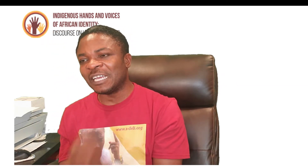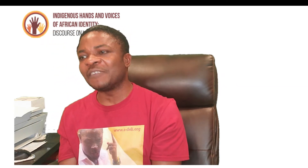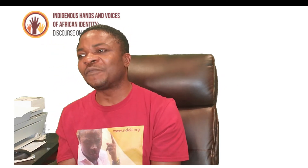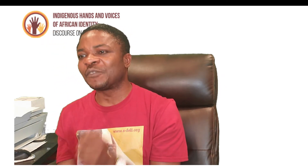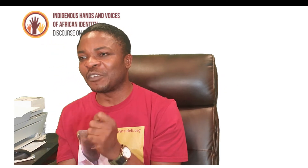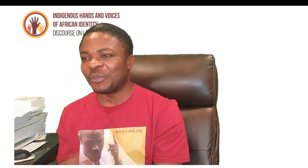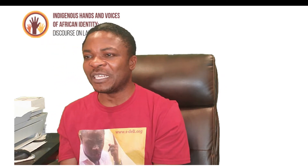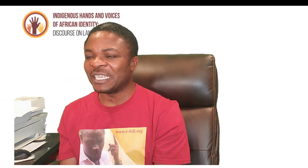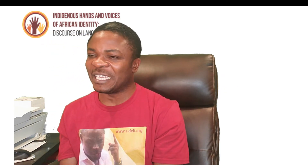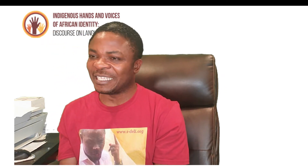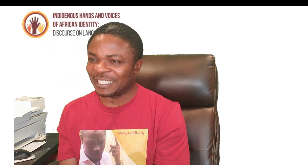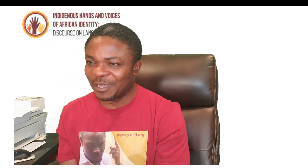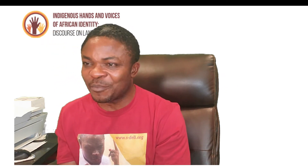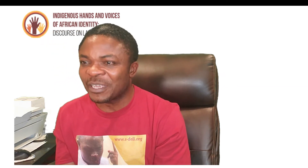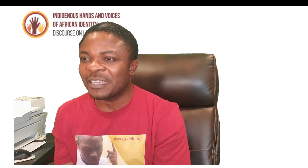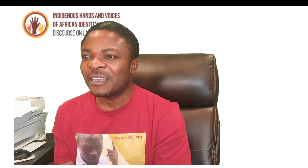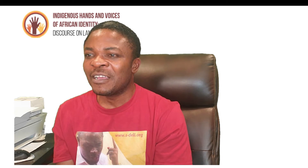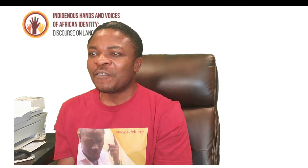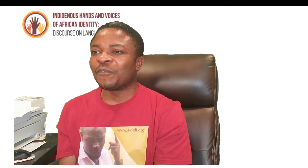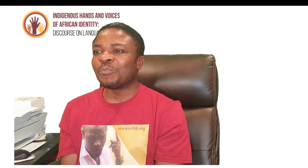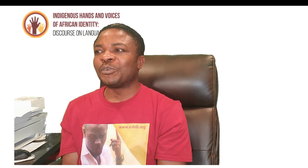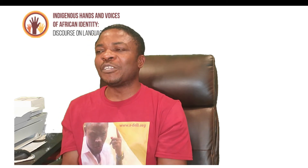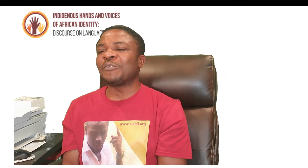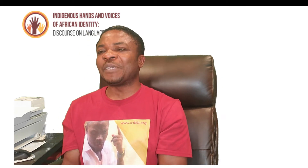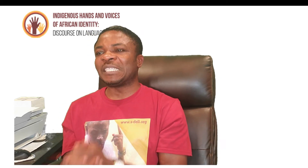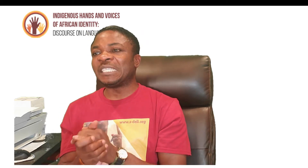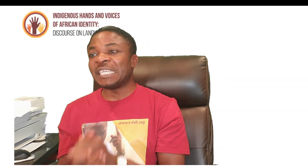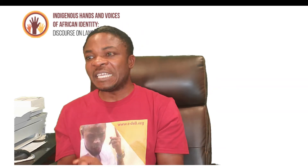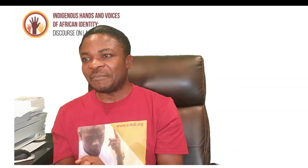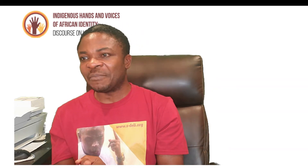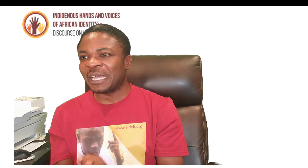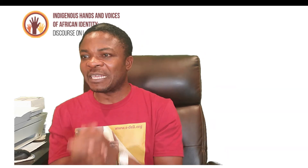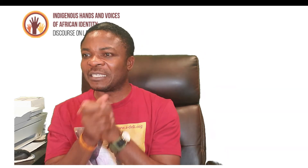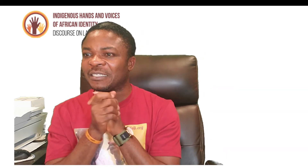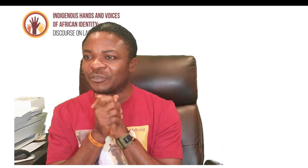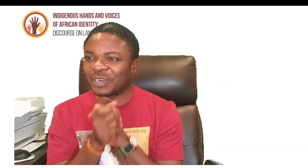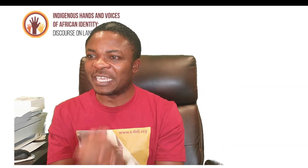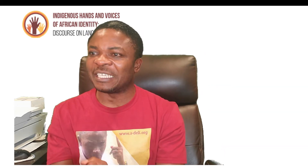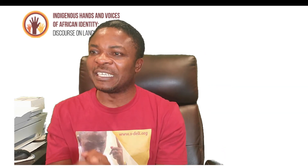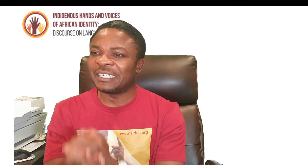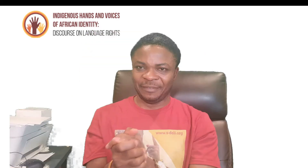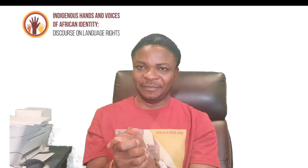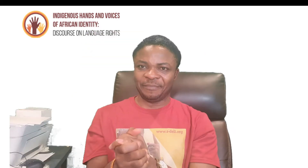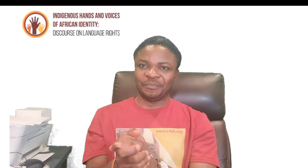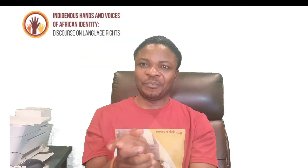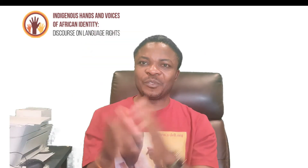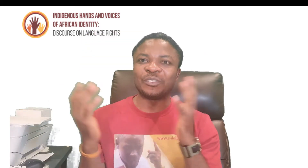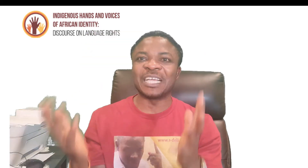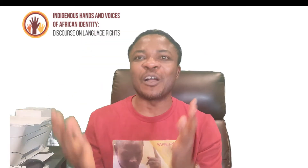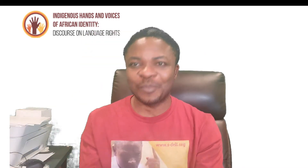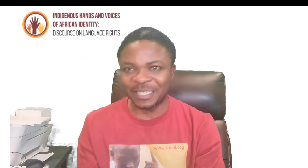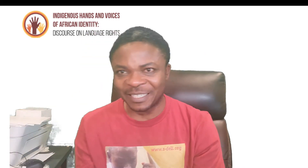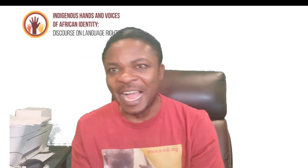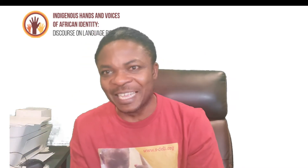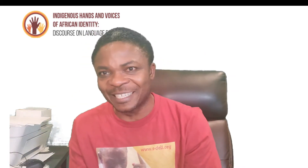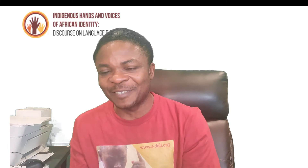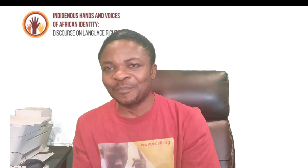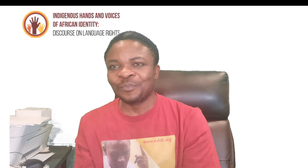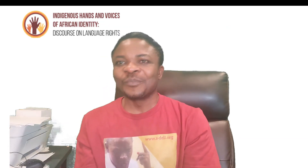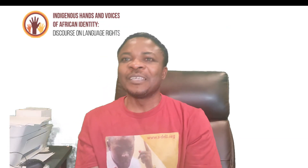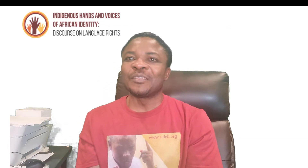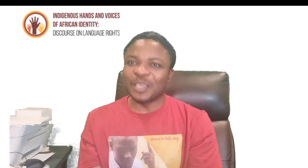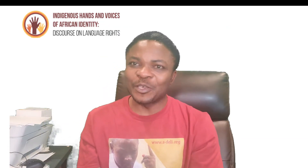of the deaf community in Zambia, for putting up a team that is ready to take up this